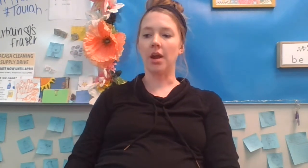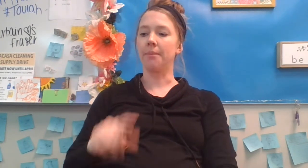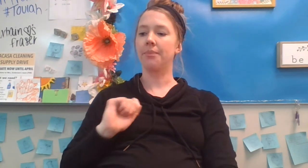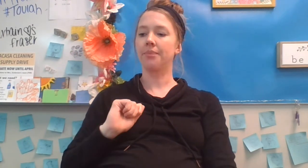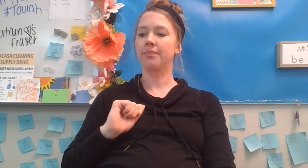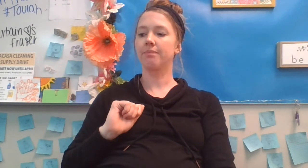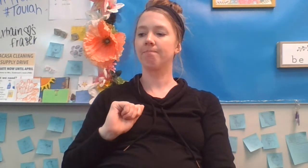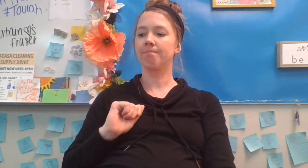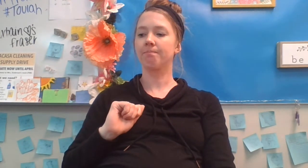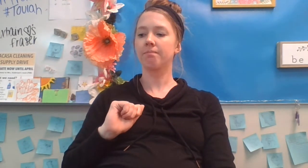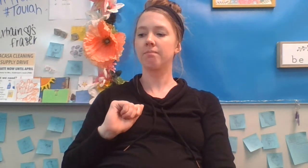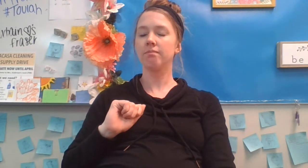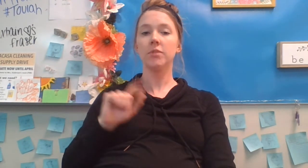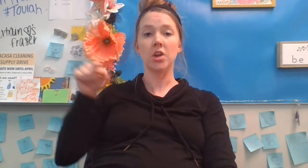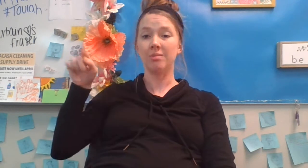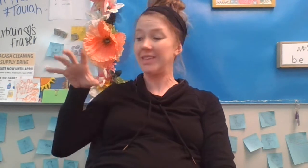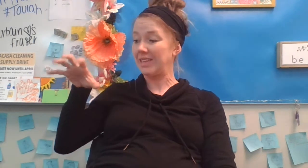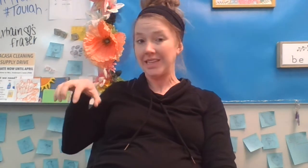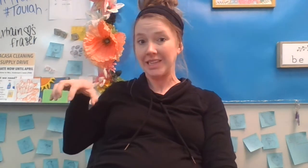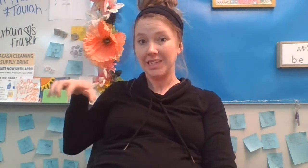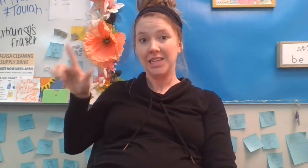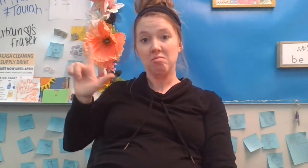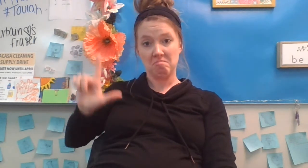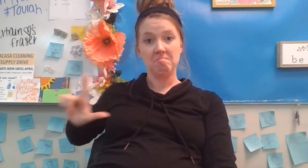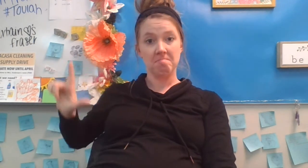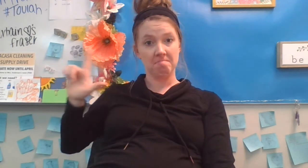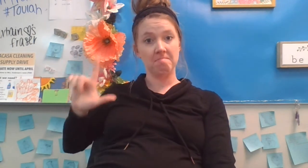right. So,